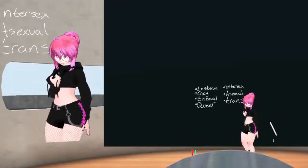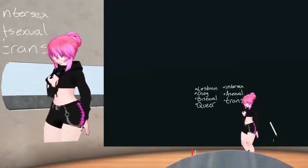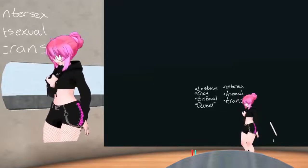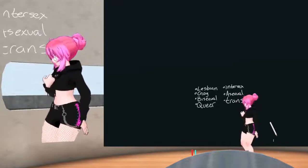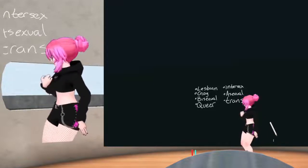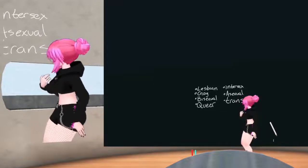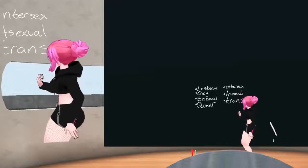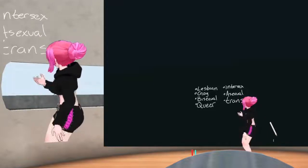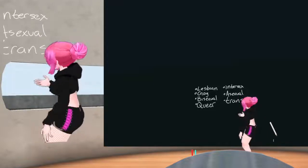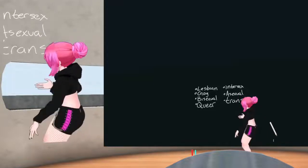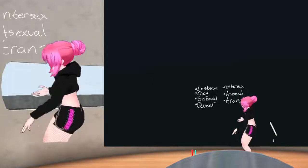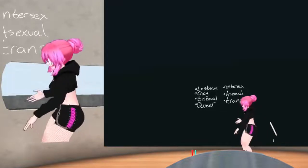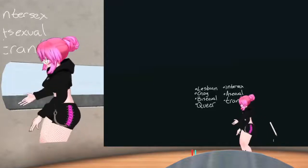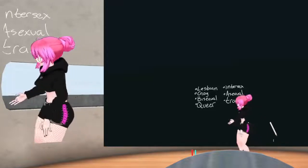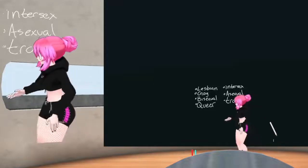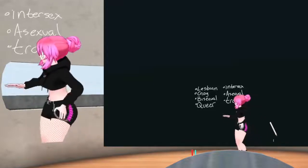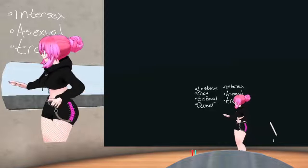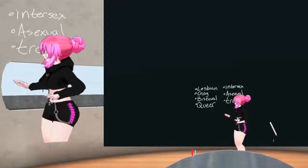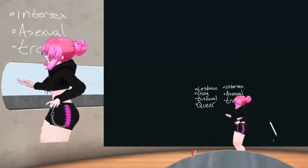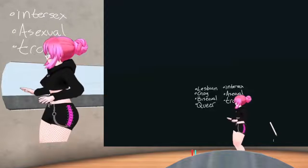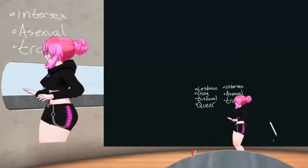Open hand to closed hand. Perfect.